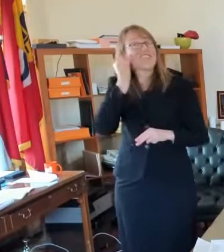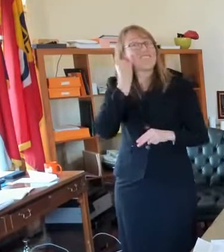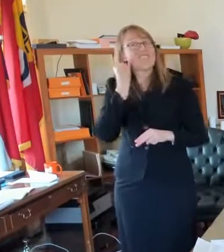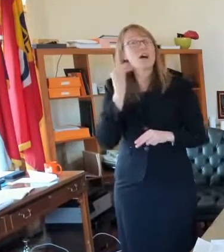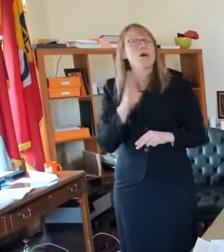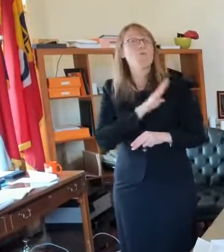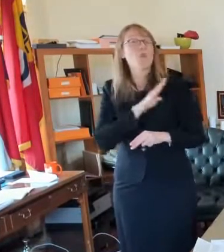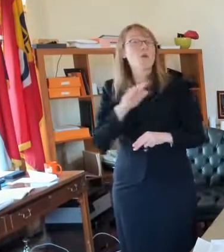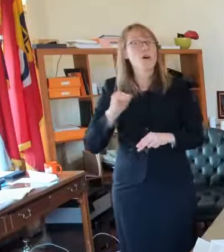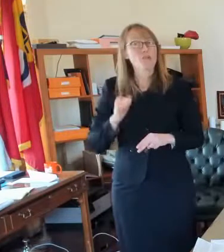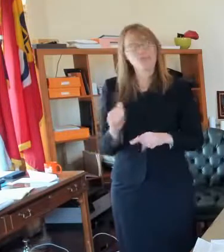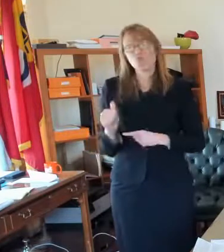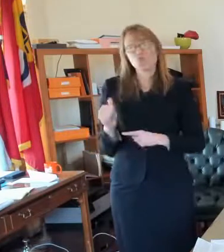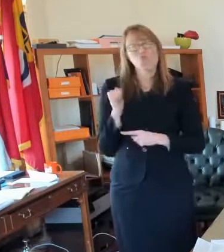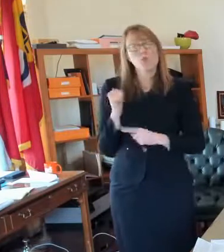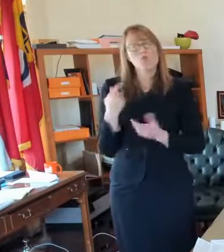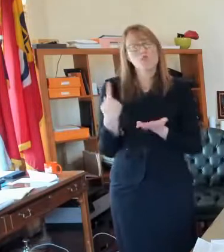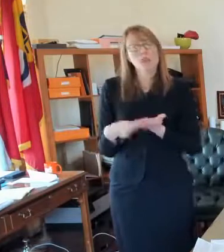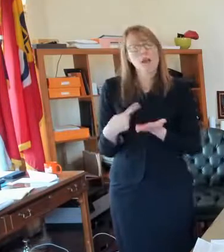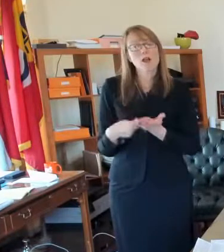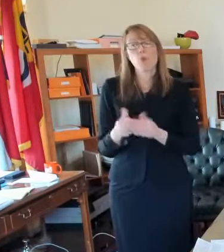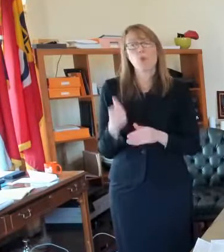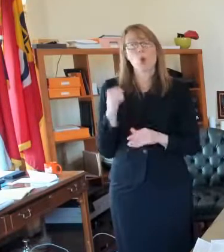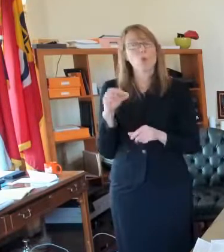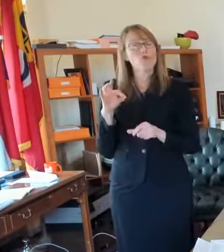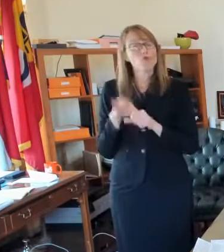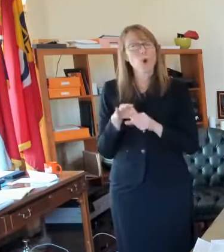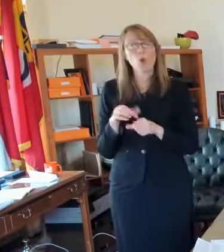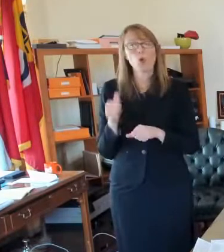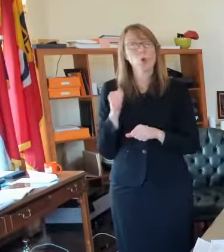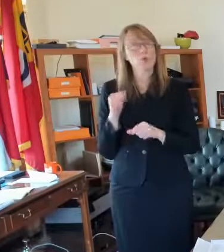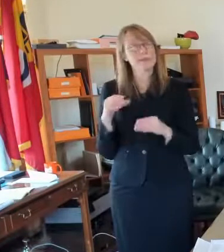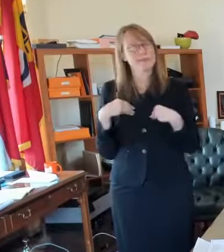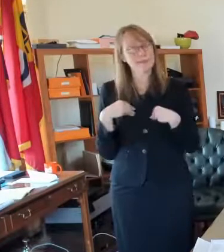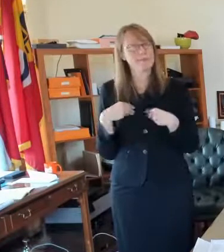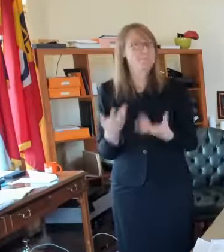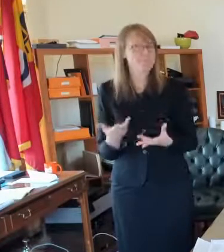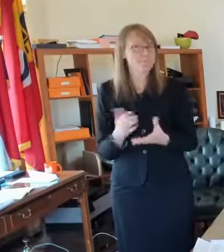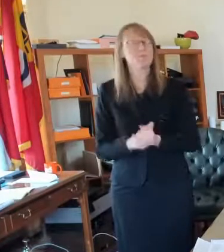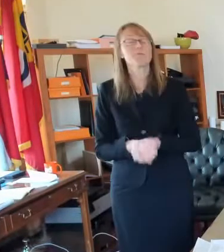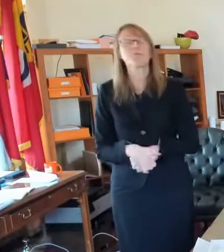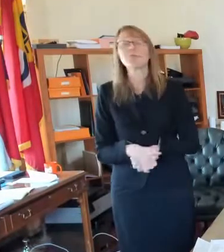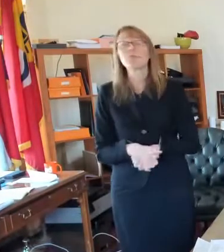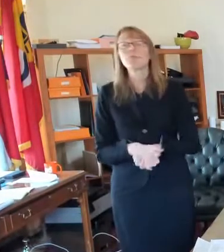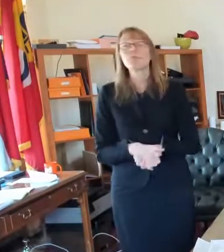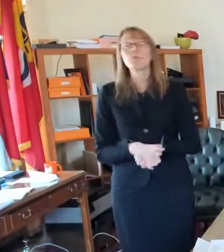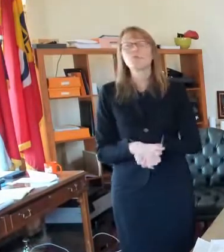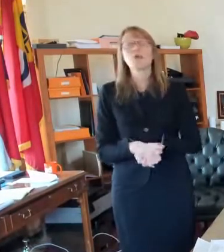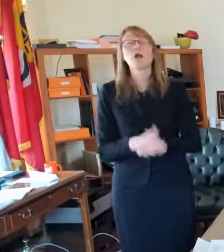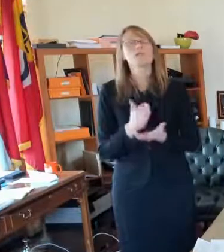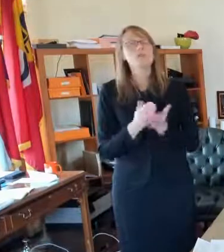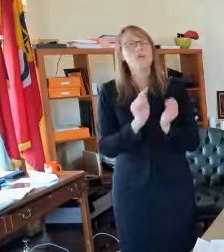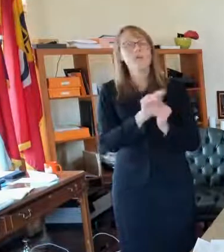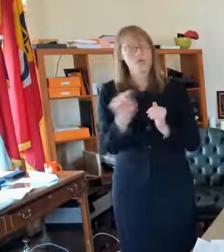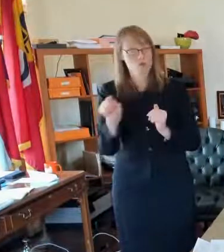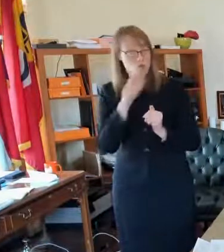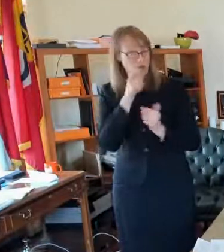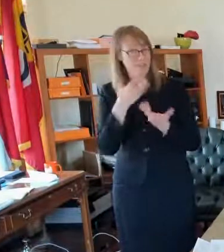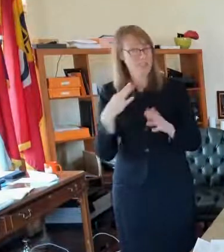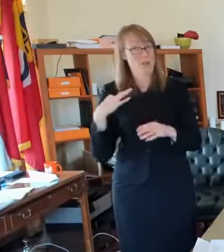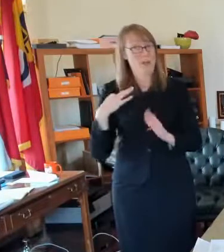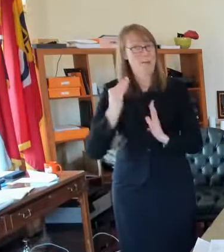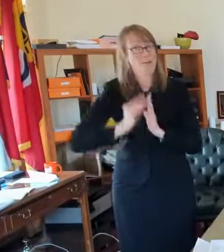yet this session. Now, I think for those of you that applied, and there were, I'm trying to remember, over